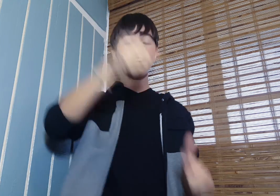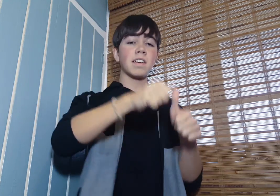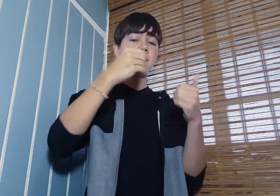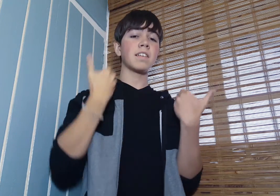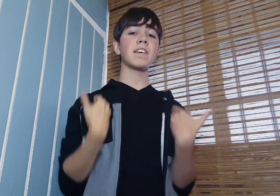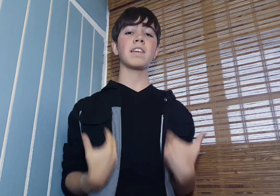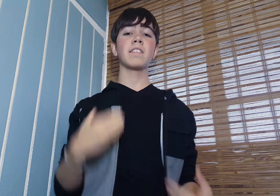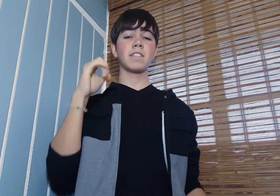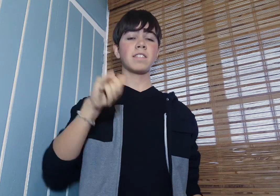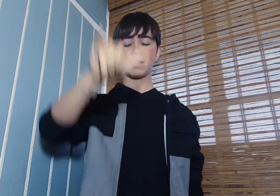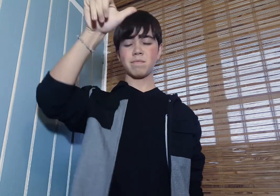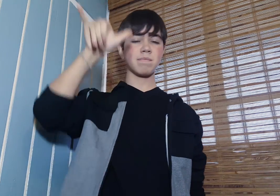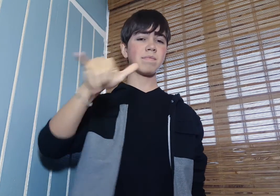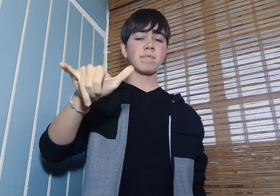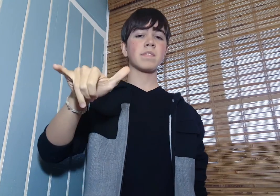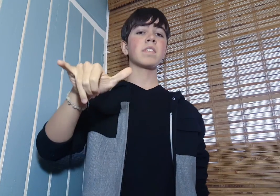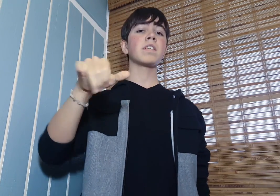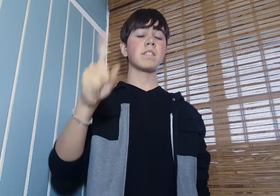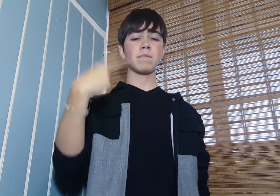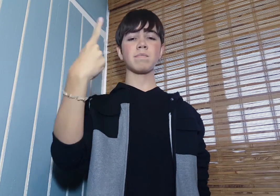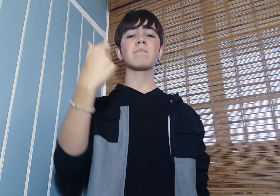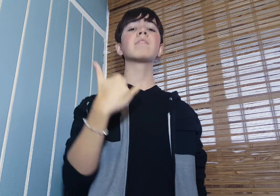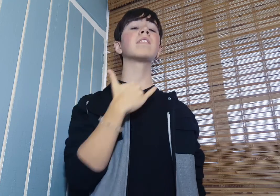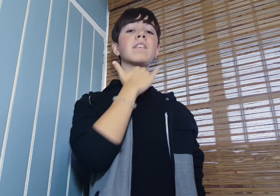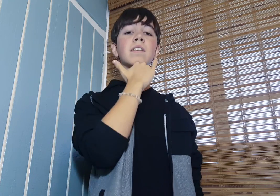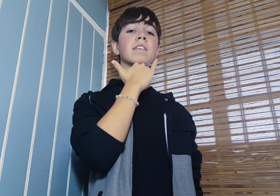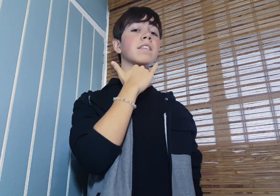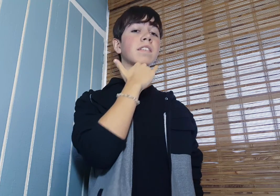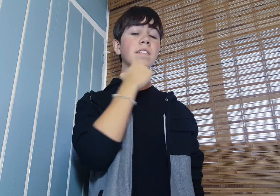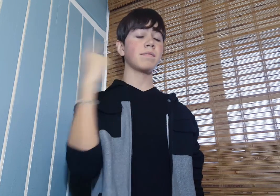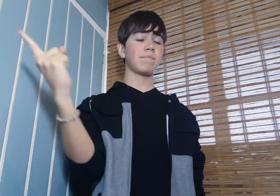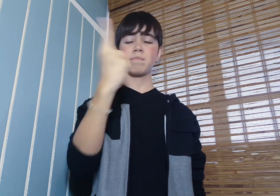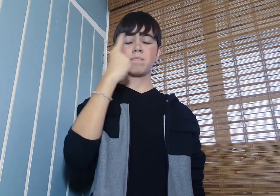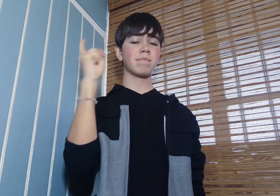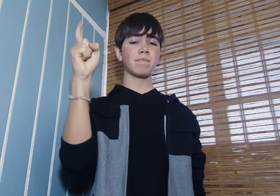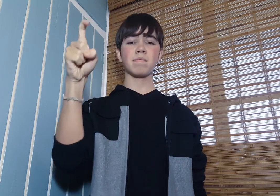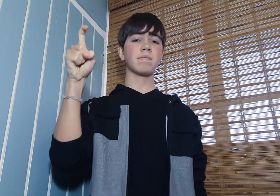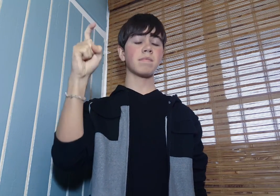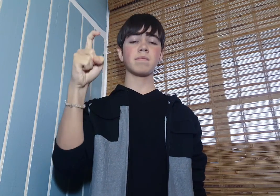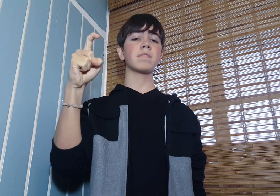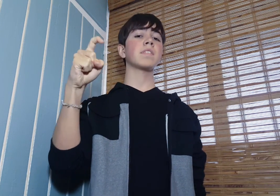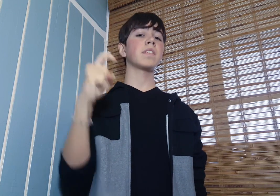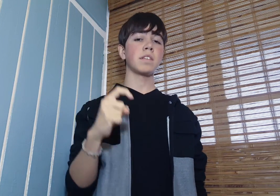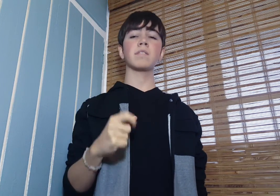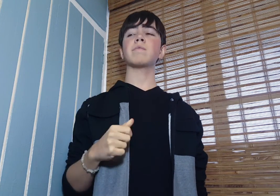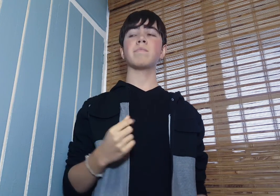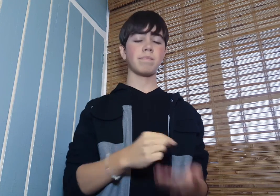Remember me for centuries Just one mistake Is all it will take We'll